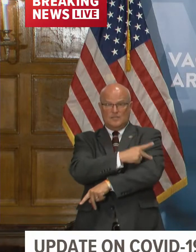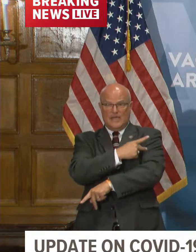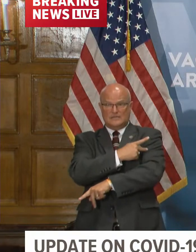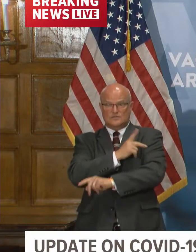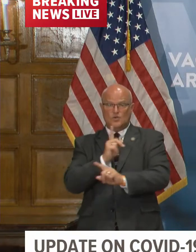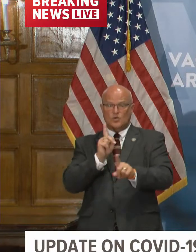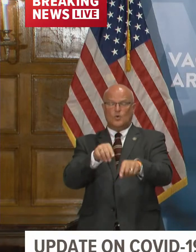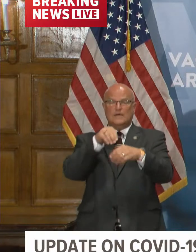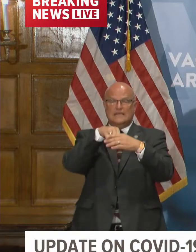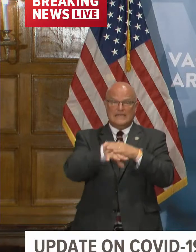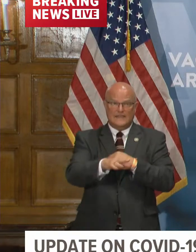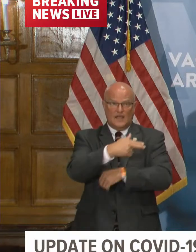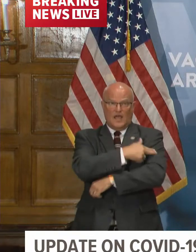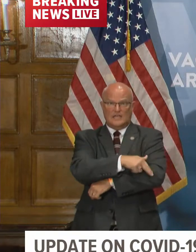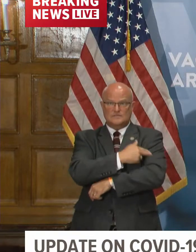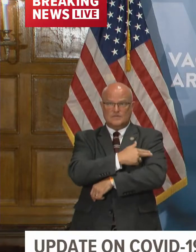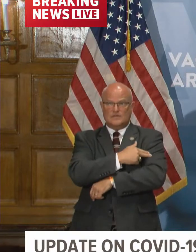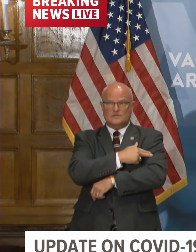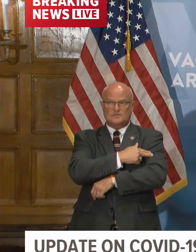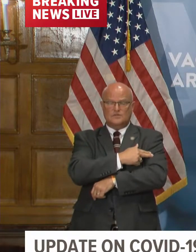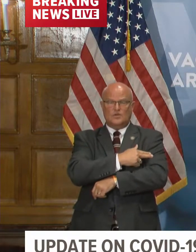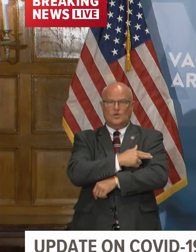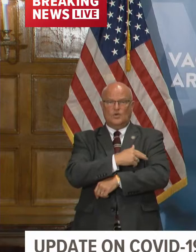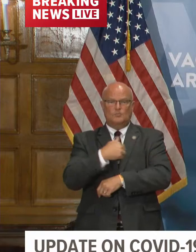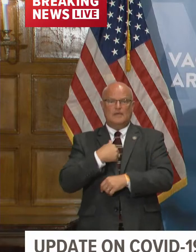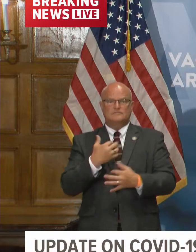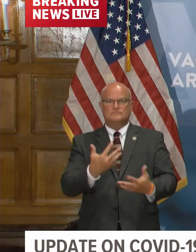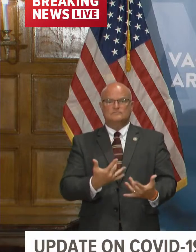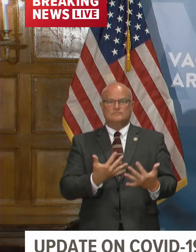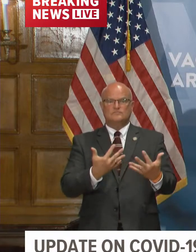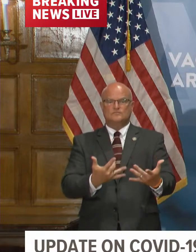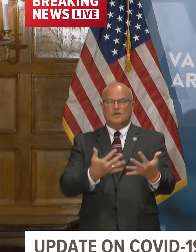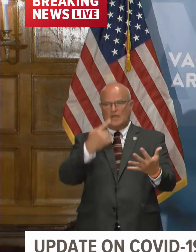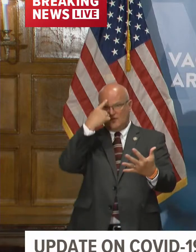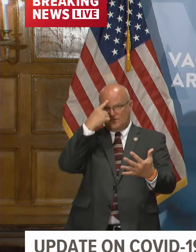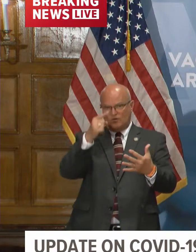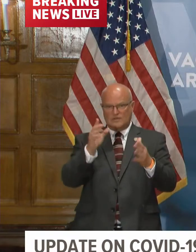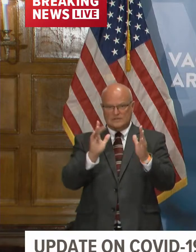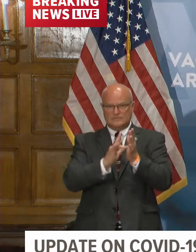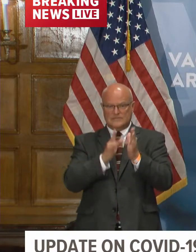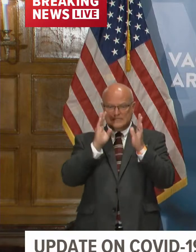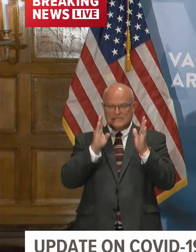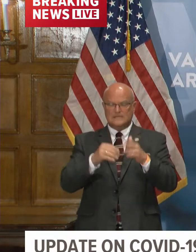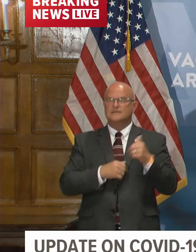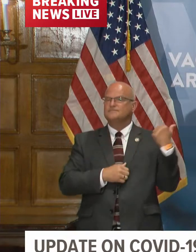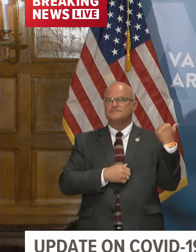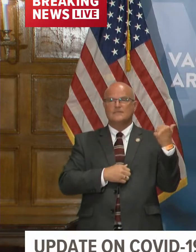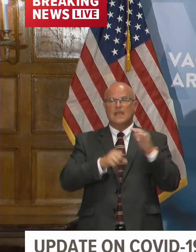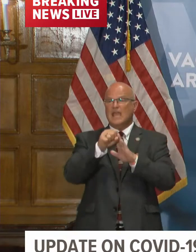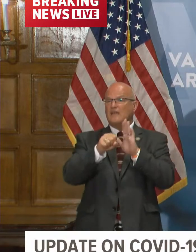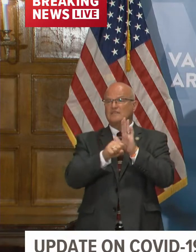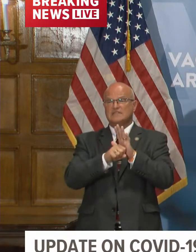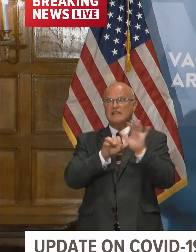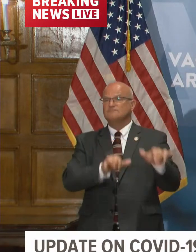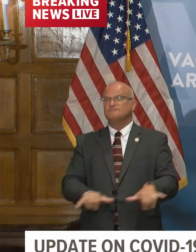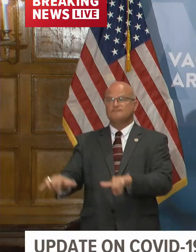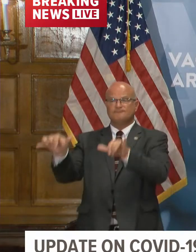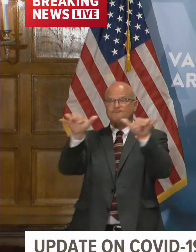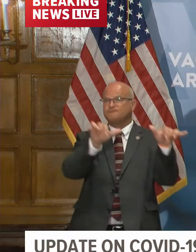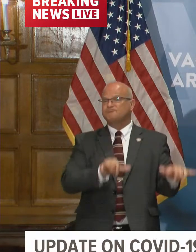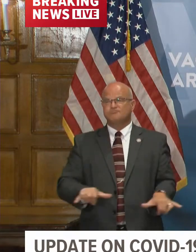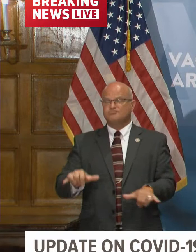who are going into these hospitals who possibly do have to wait for that medical attention? Well, every state's in the same boat.